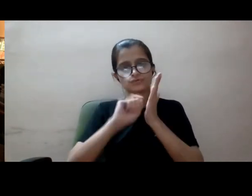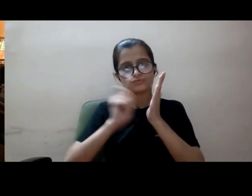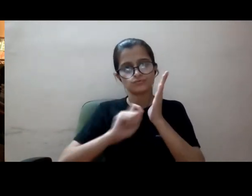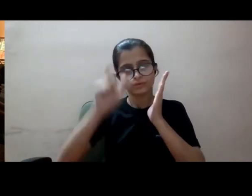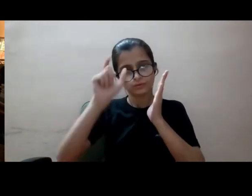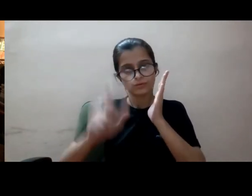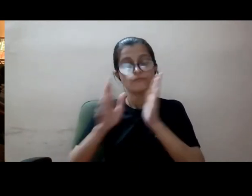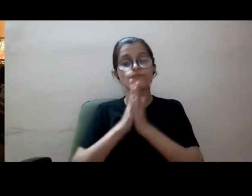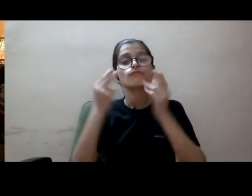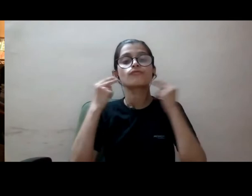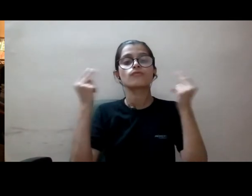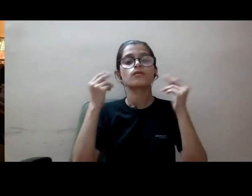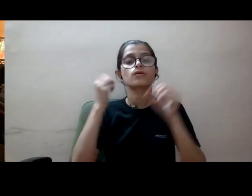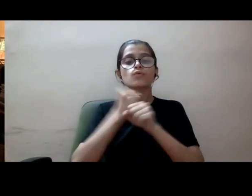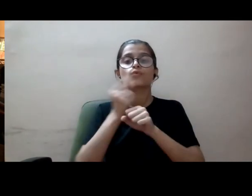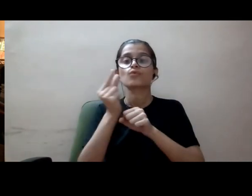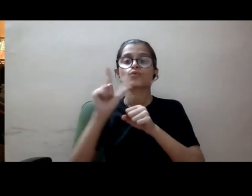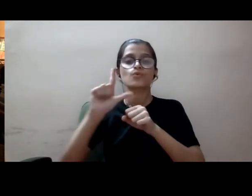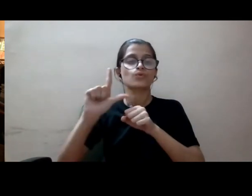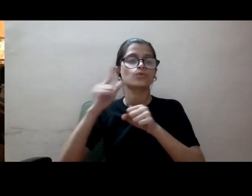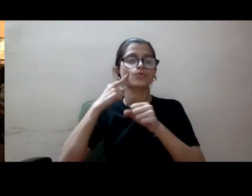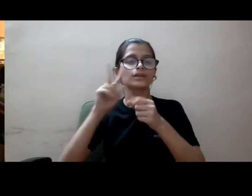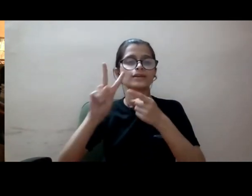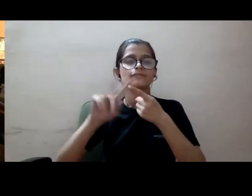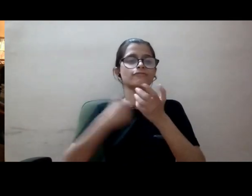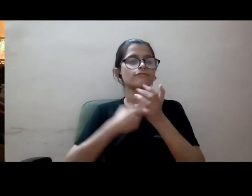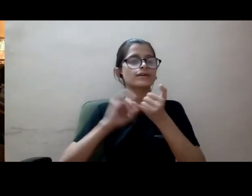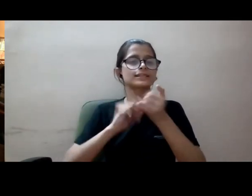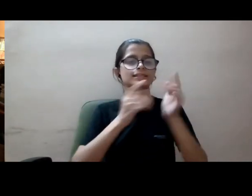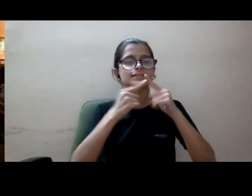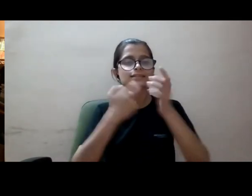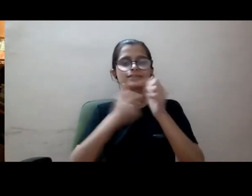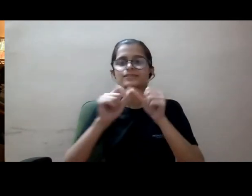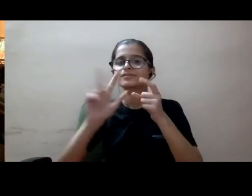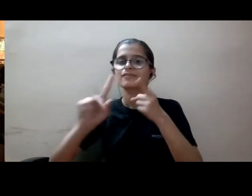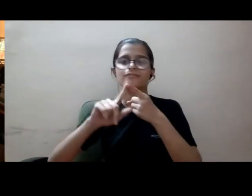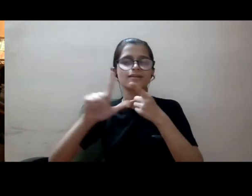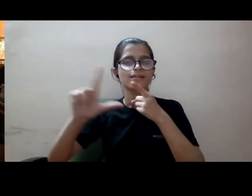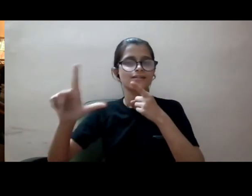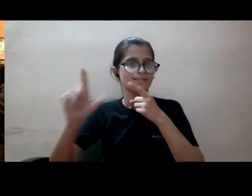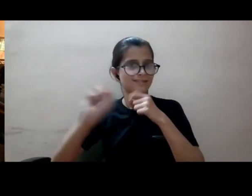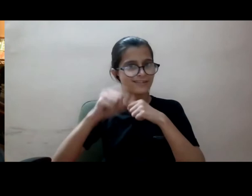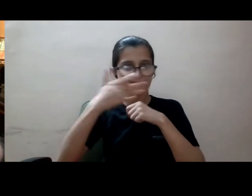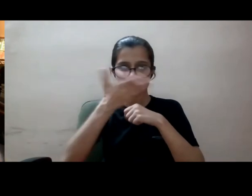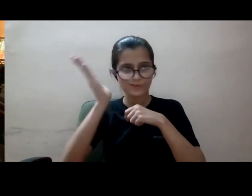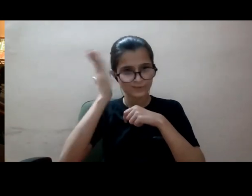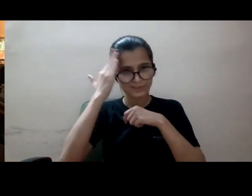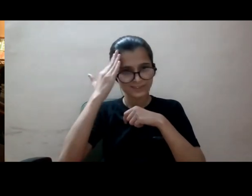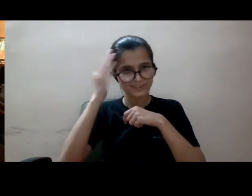wrote that famous book, Gulliver's Travels. Yes, all of us have. Right. And there's